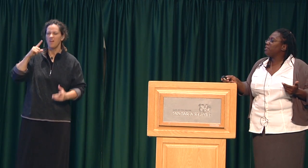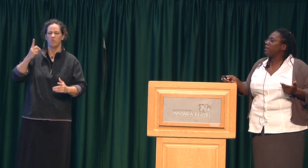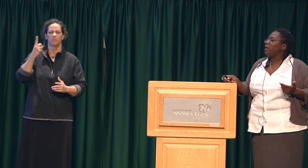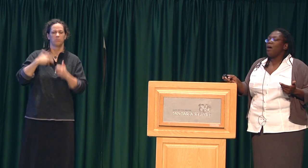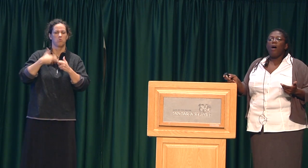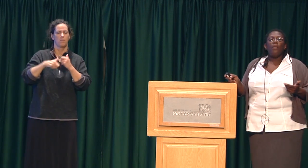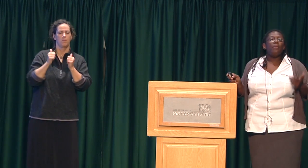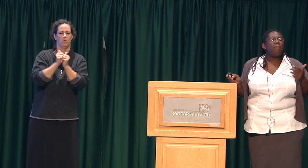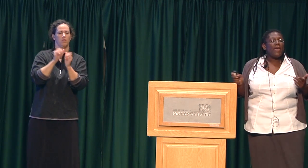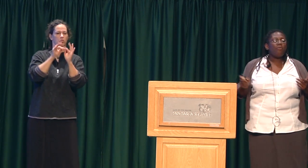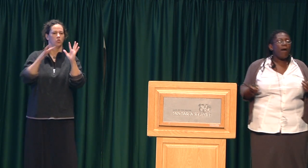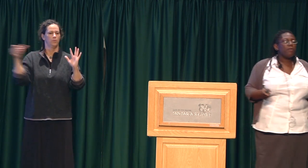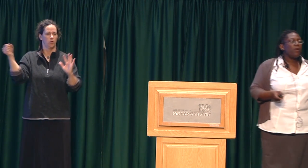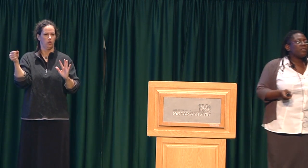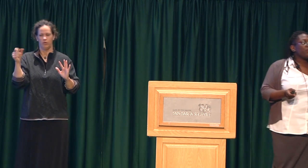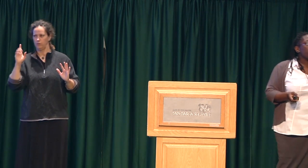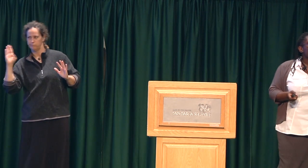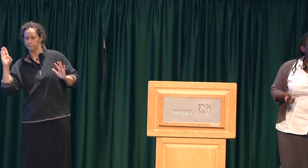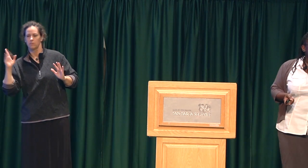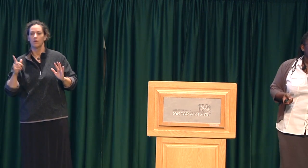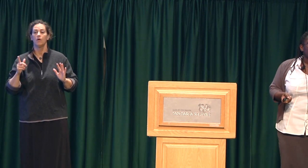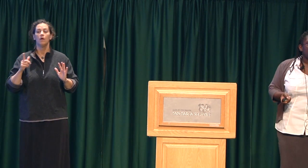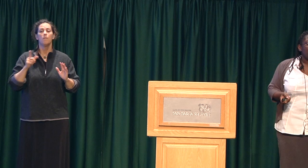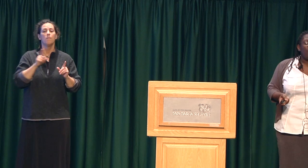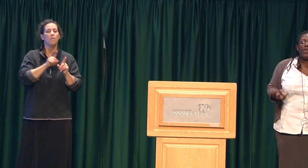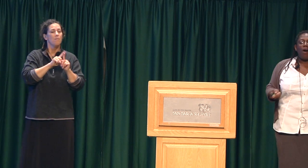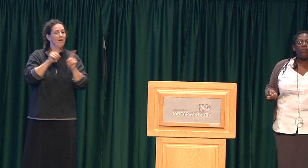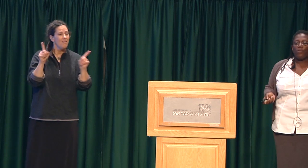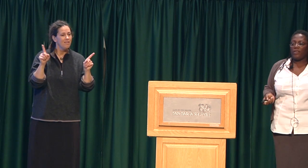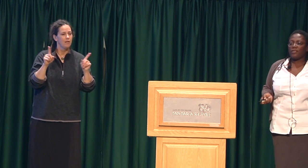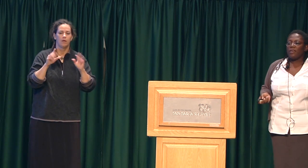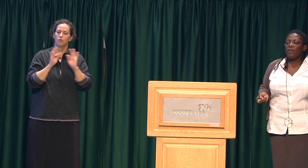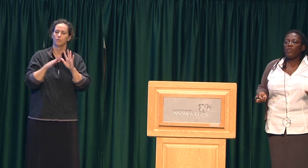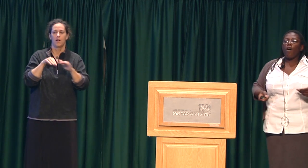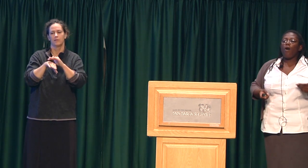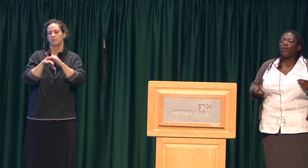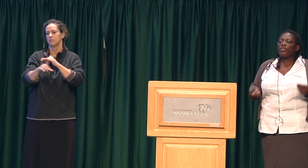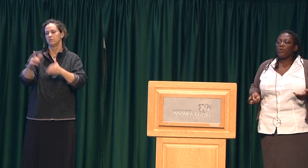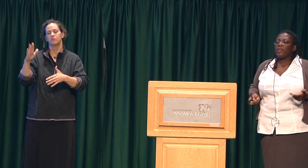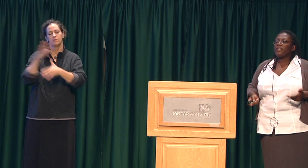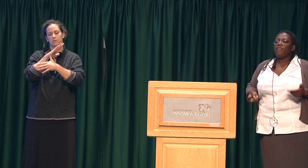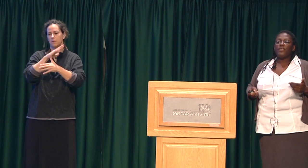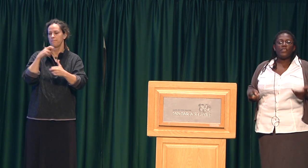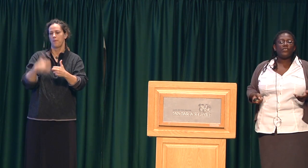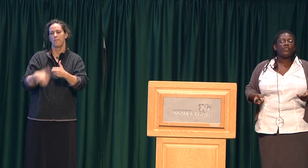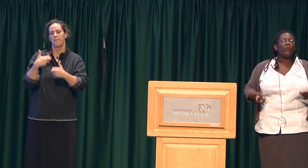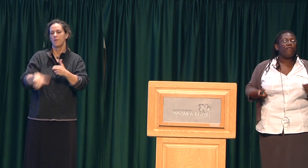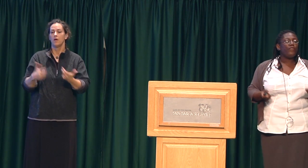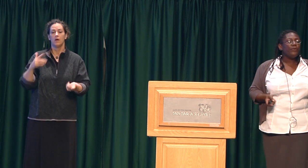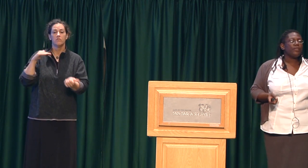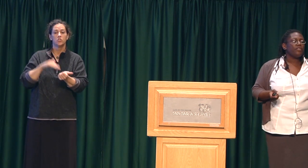interpreter utility. The main problem, though, was interpreter access. And we all know this. We've all heard stories of